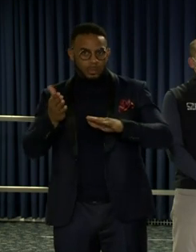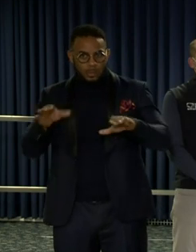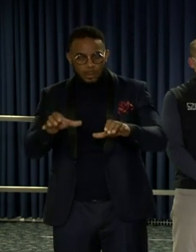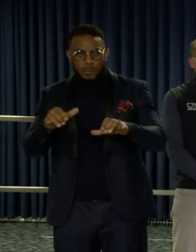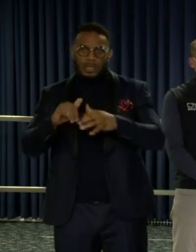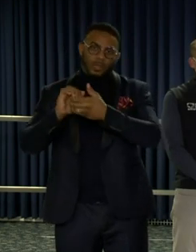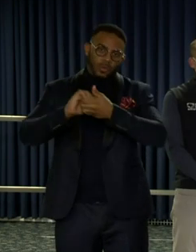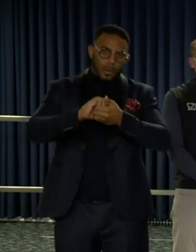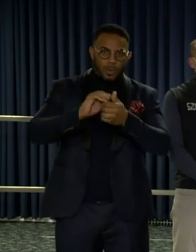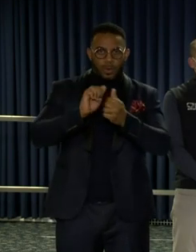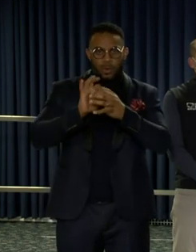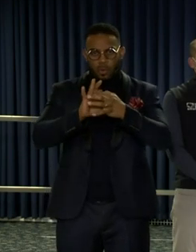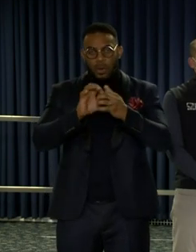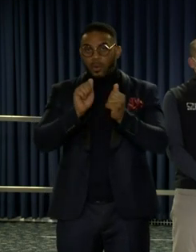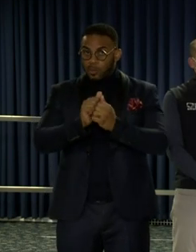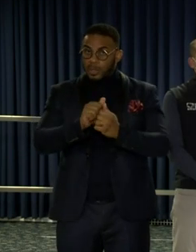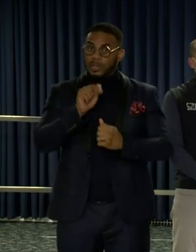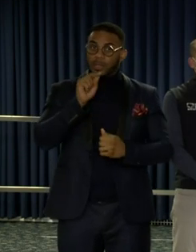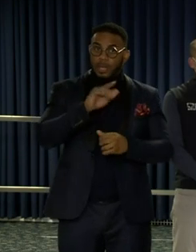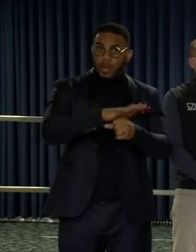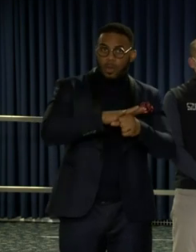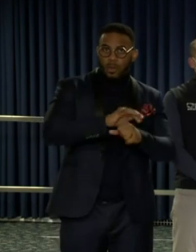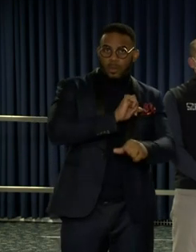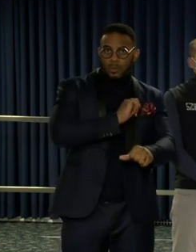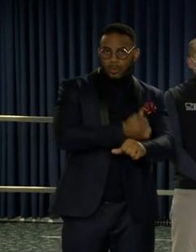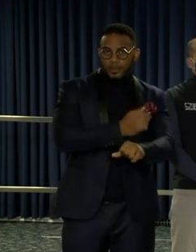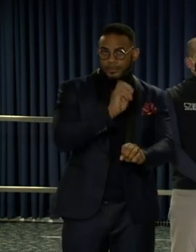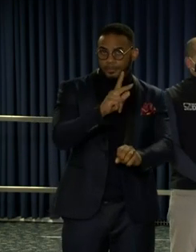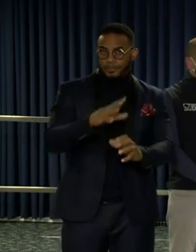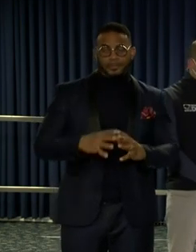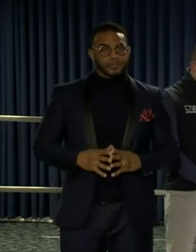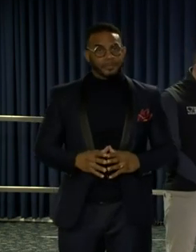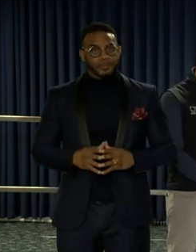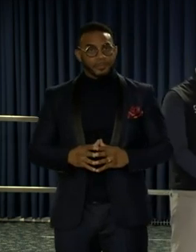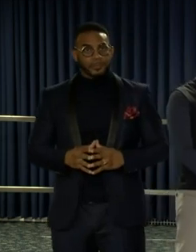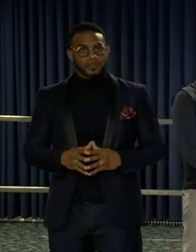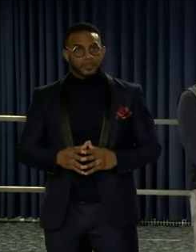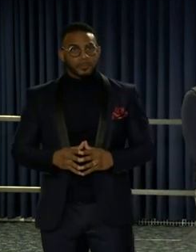in cooperation and coordination with local authorities.